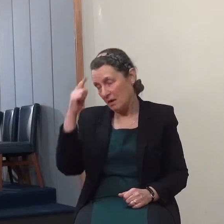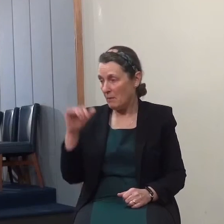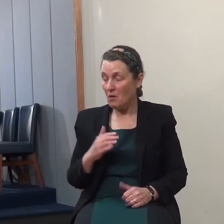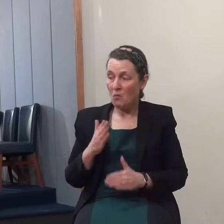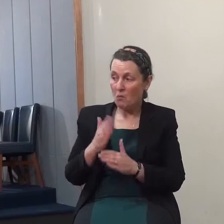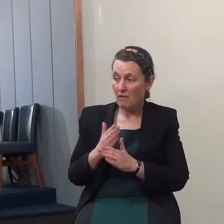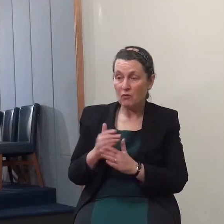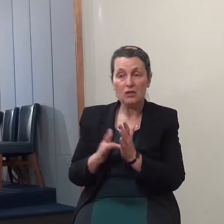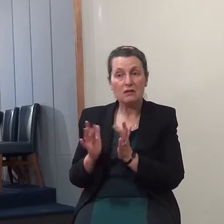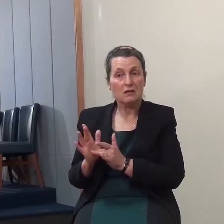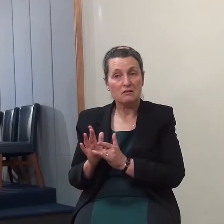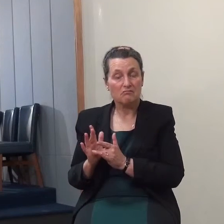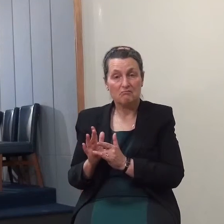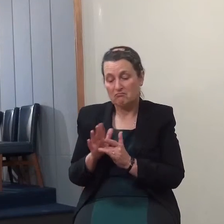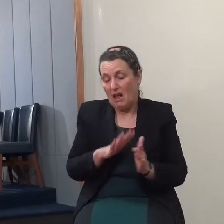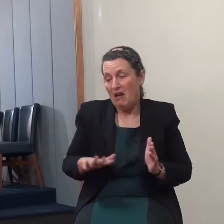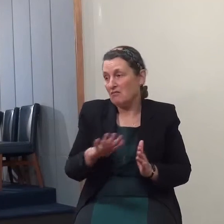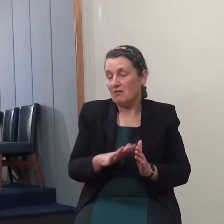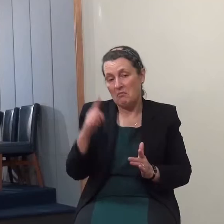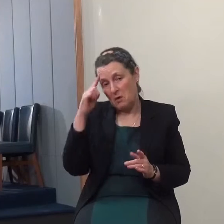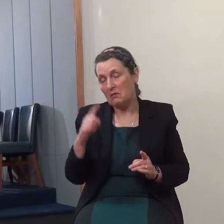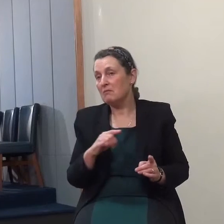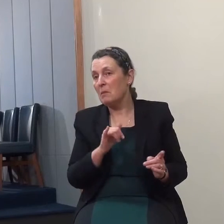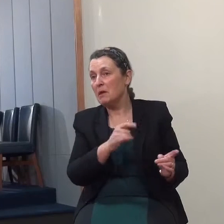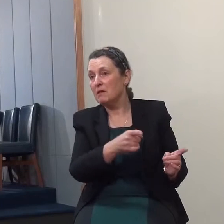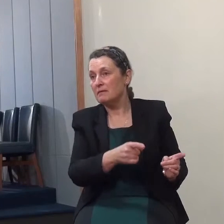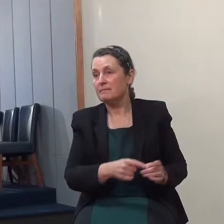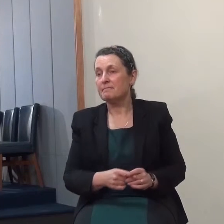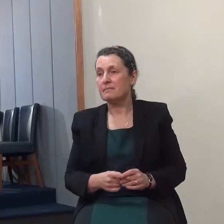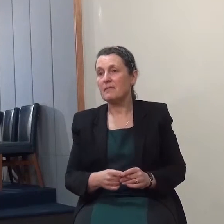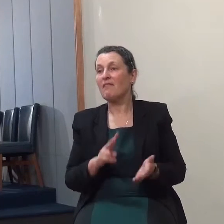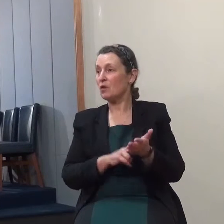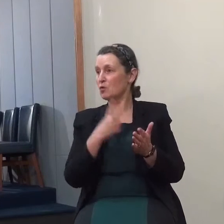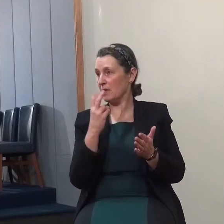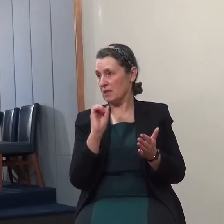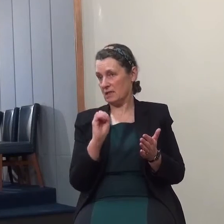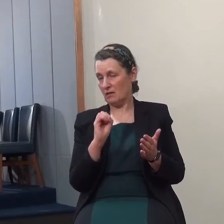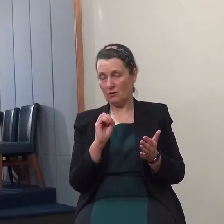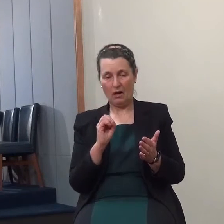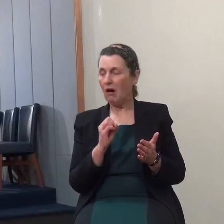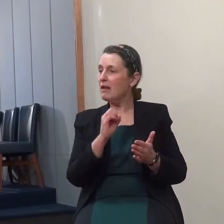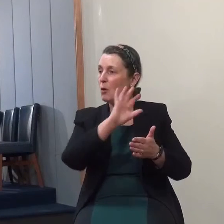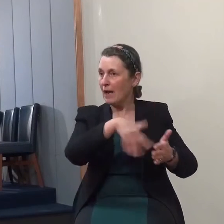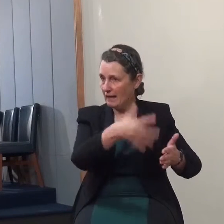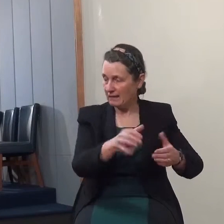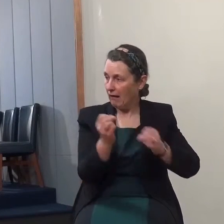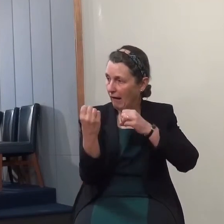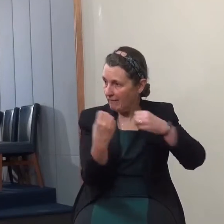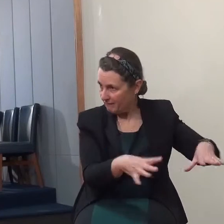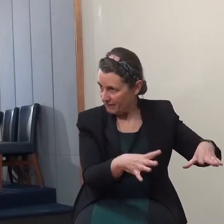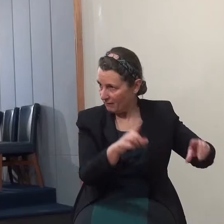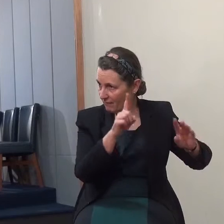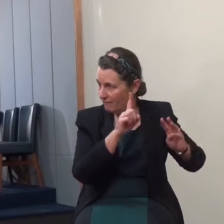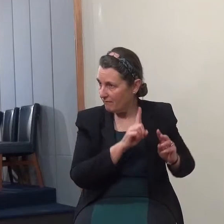in Galilee, something along those lines. And verse 20, they straightway left their nets and followed him, but not